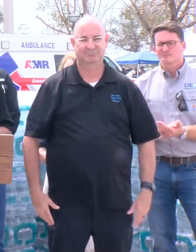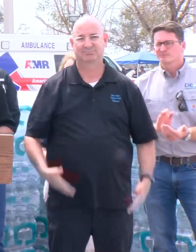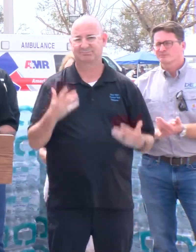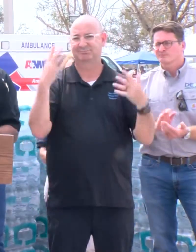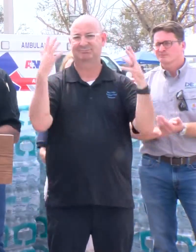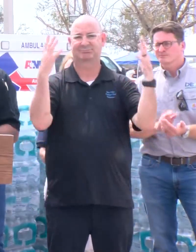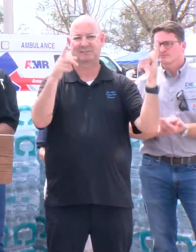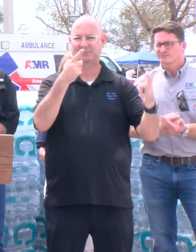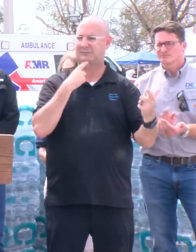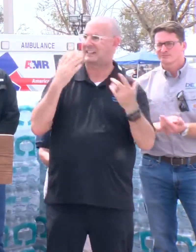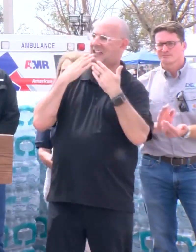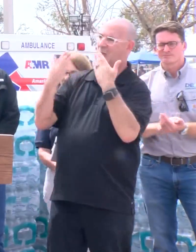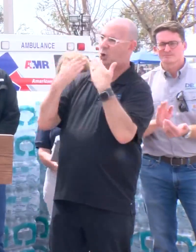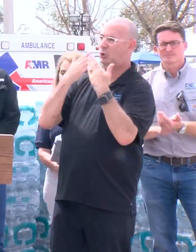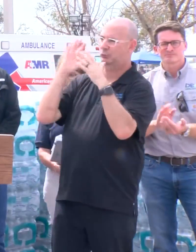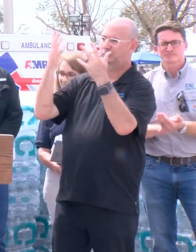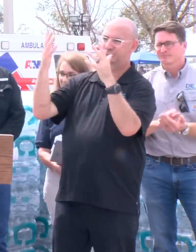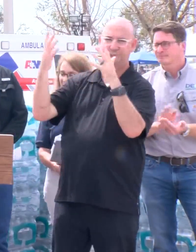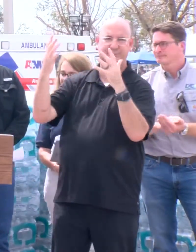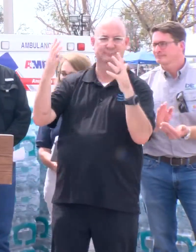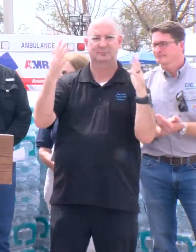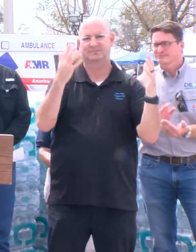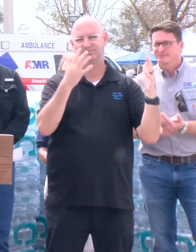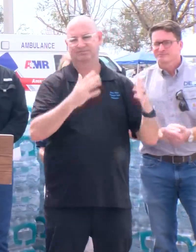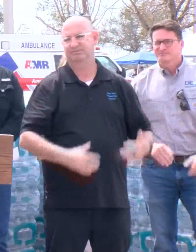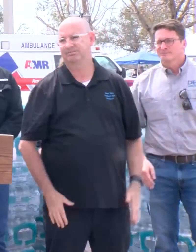Proud of this man. Thank you. God bless.